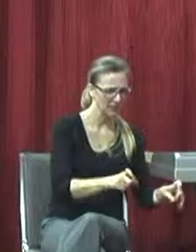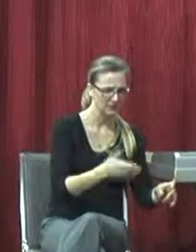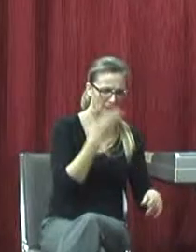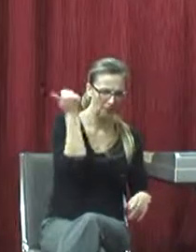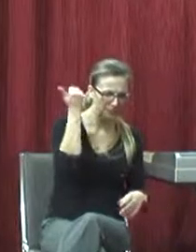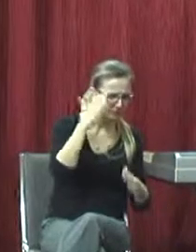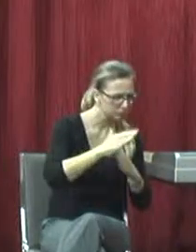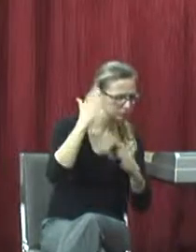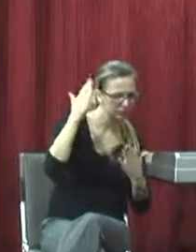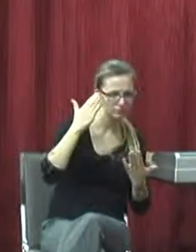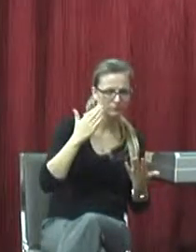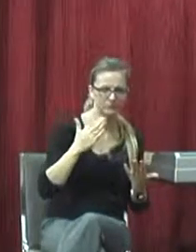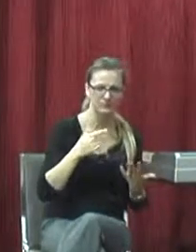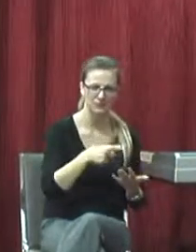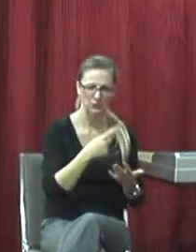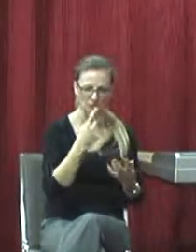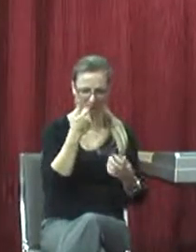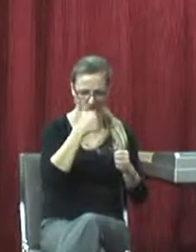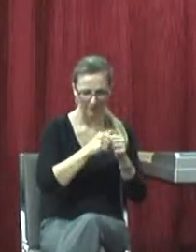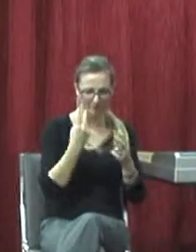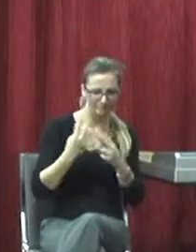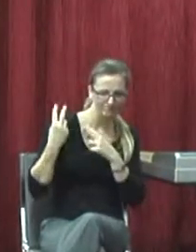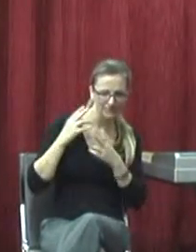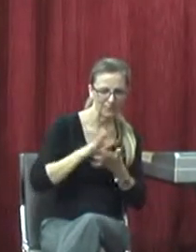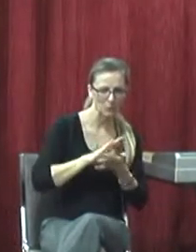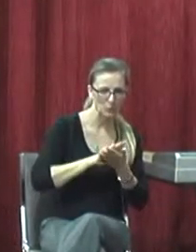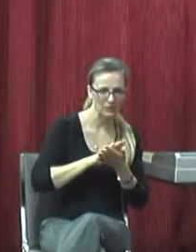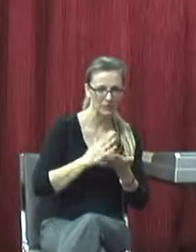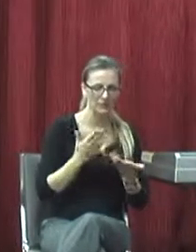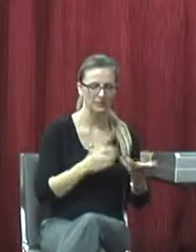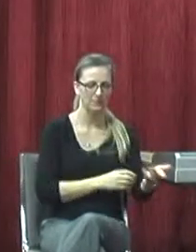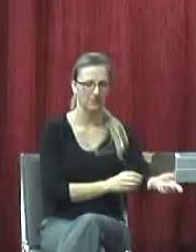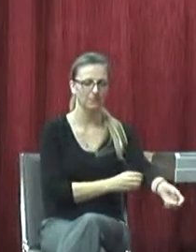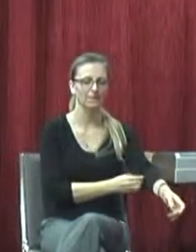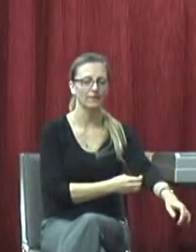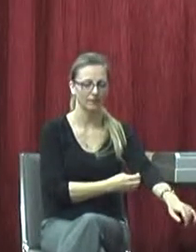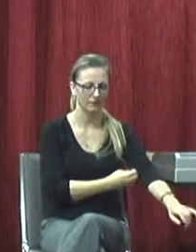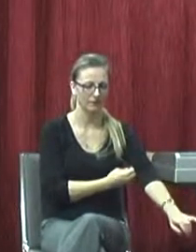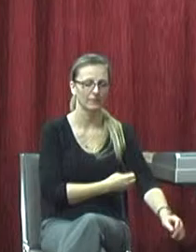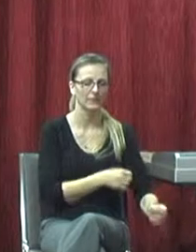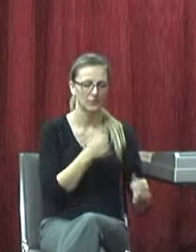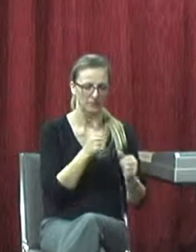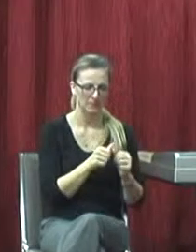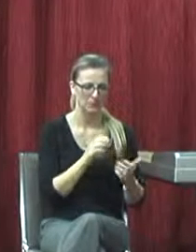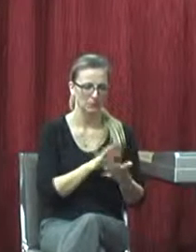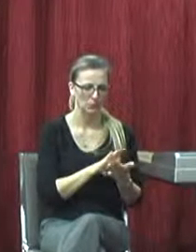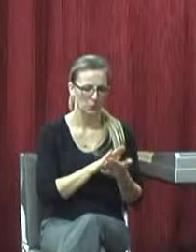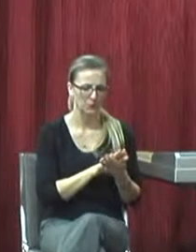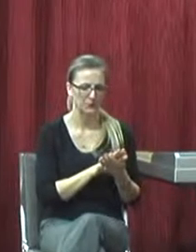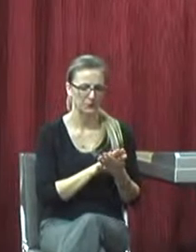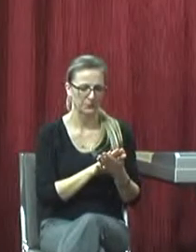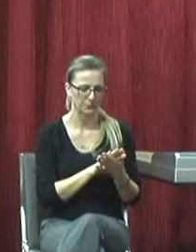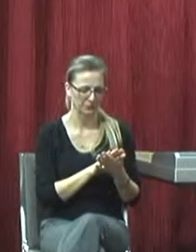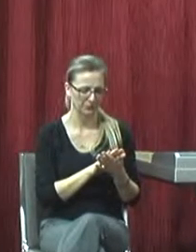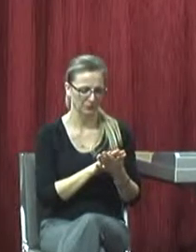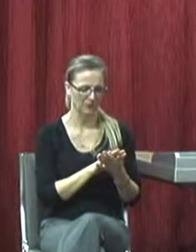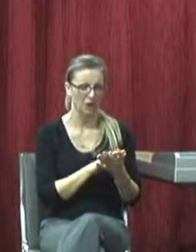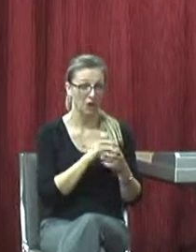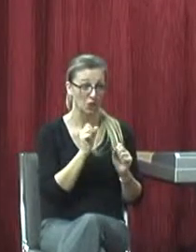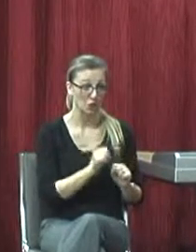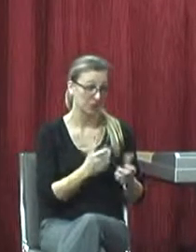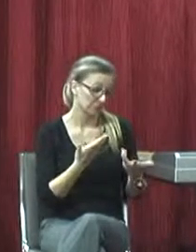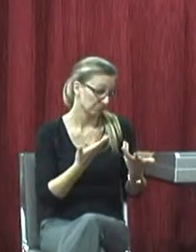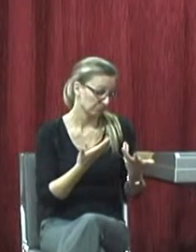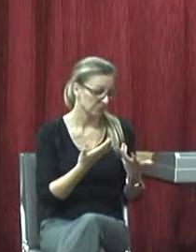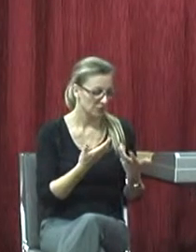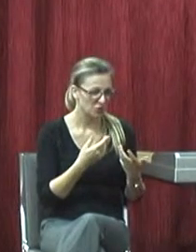Can you recall in your schooling, and maybe if you're younger, they're doing it now, but certainly not when I went to school, you can recall being taught to be a